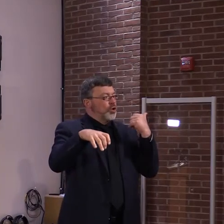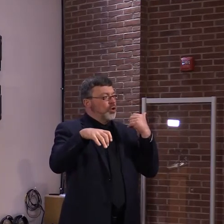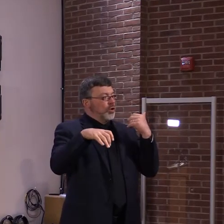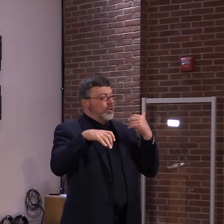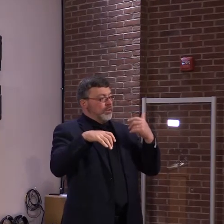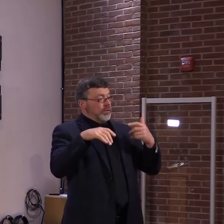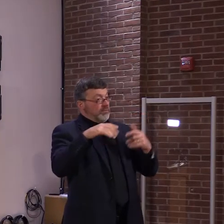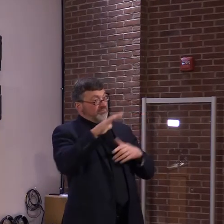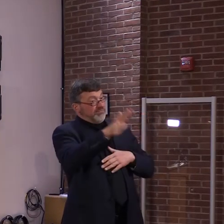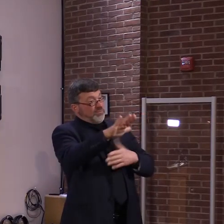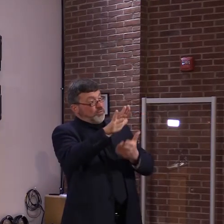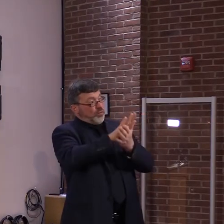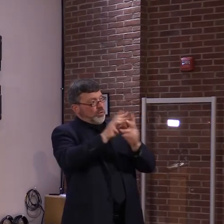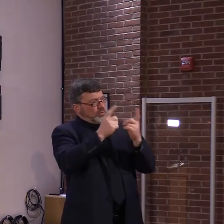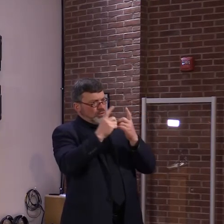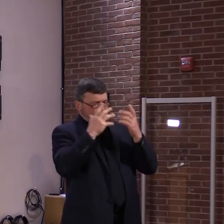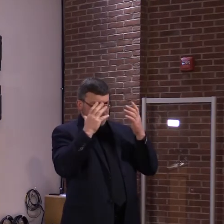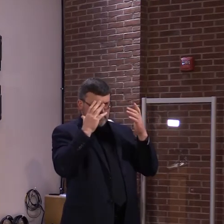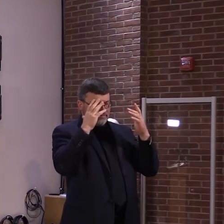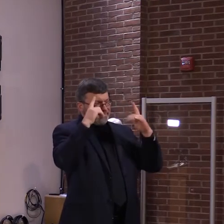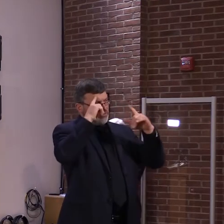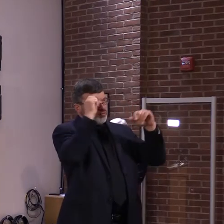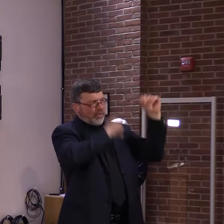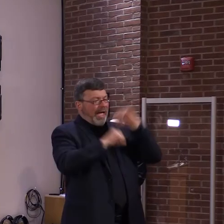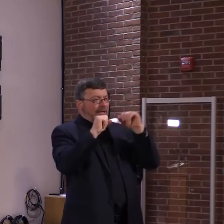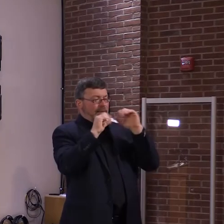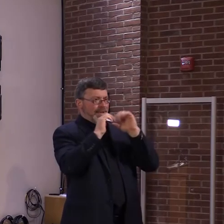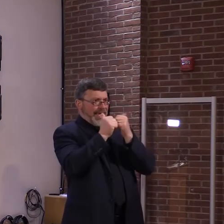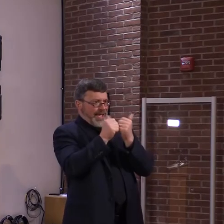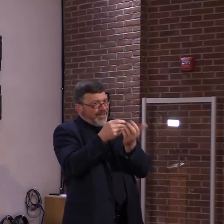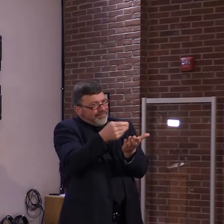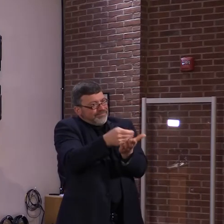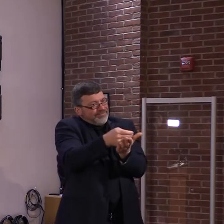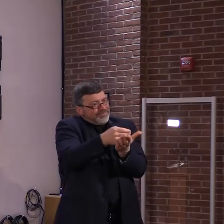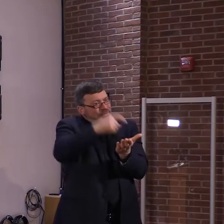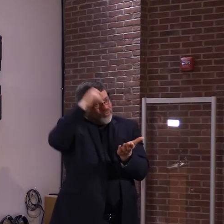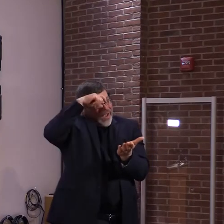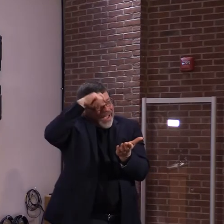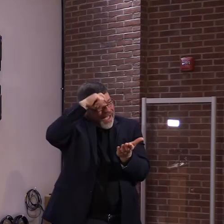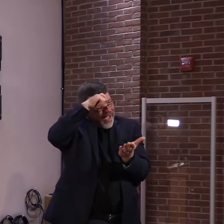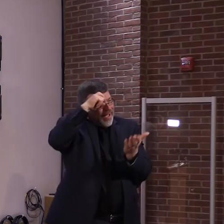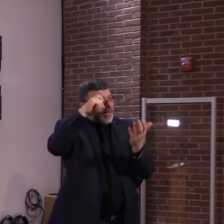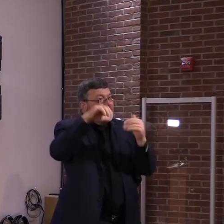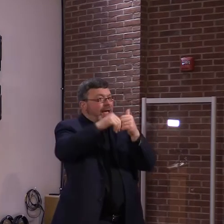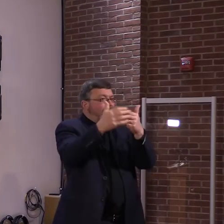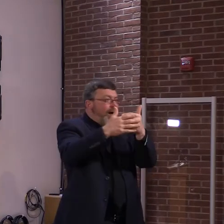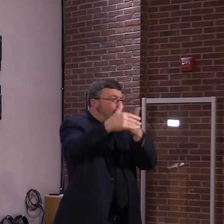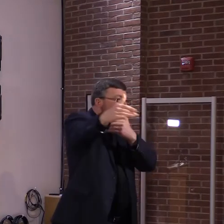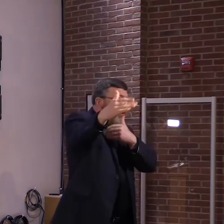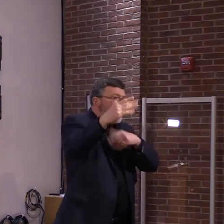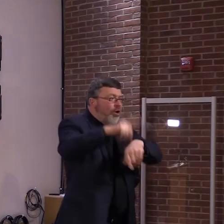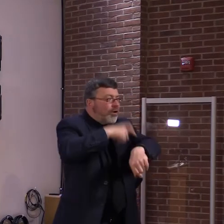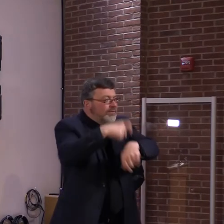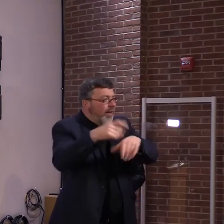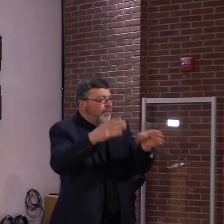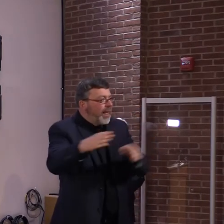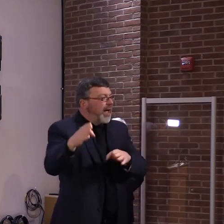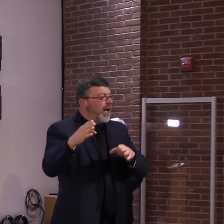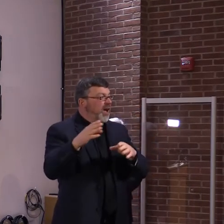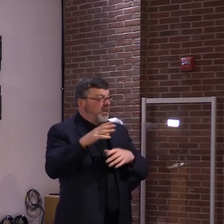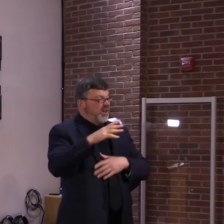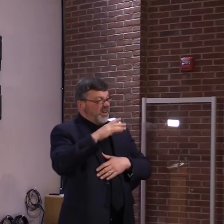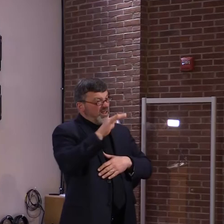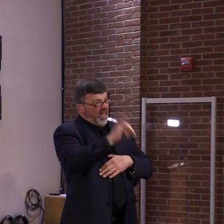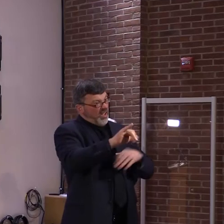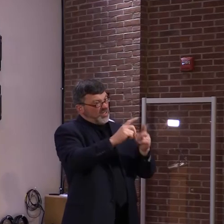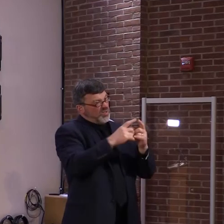you know, in particular, I just call out the leadership of Superintendent Flanagan. He's done a great job this year. He's new to the state. you arrive to a new